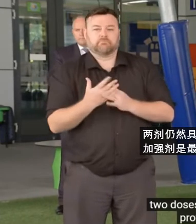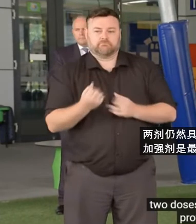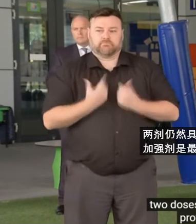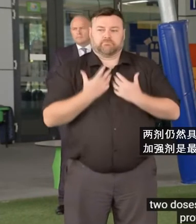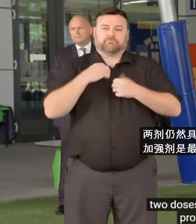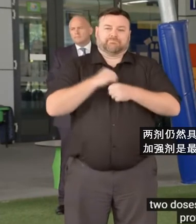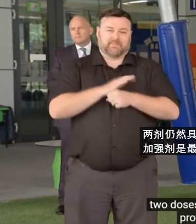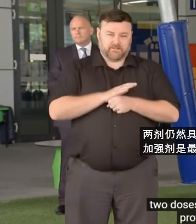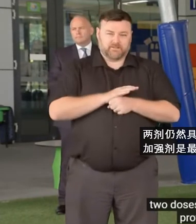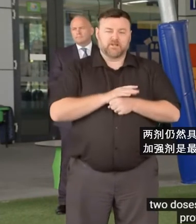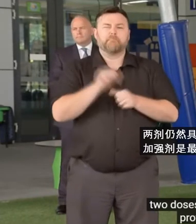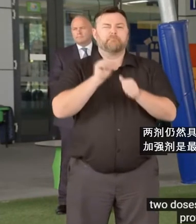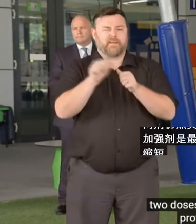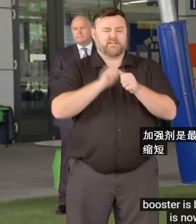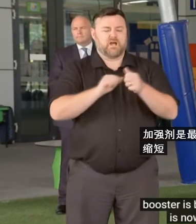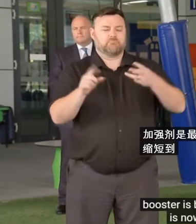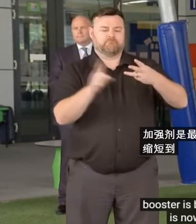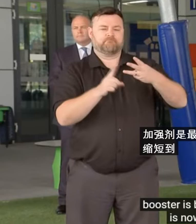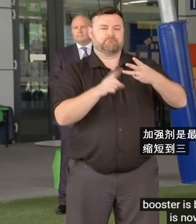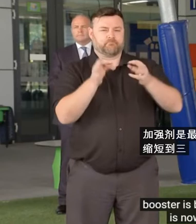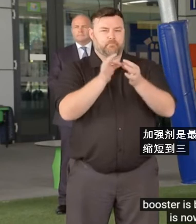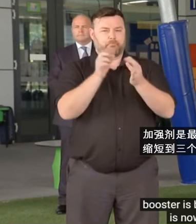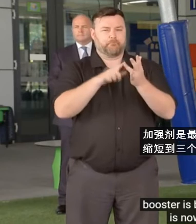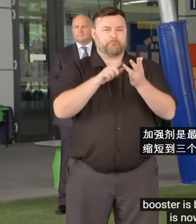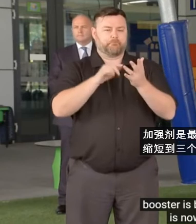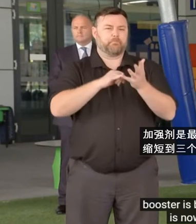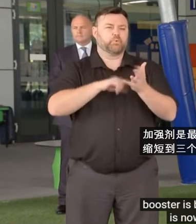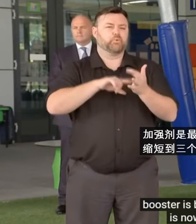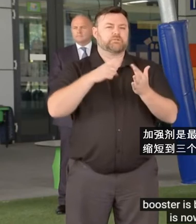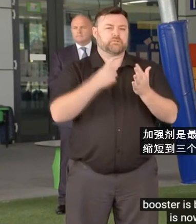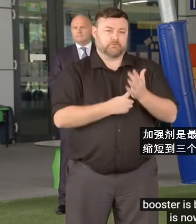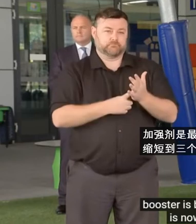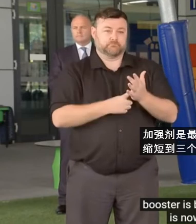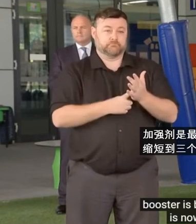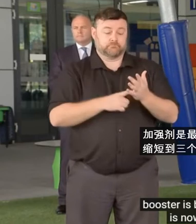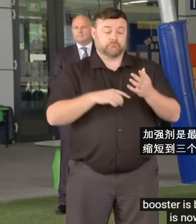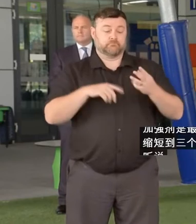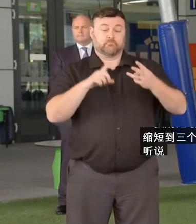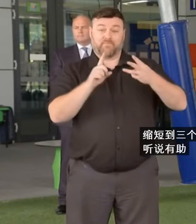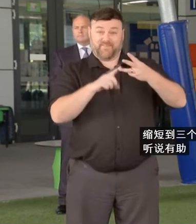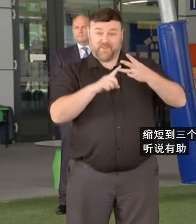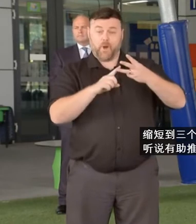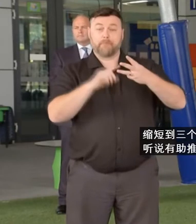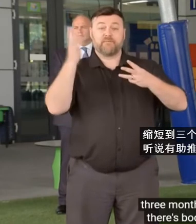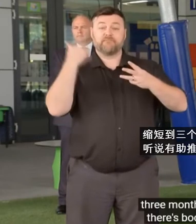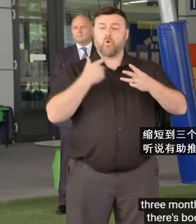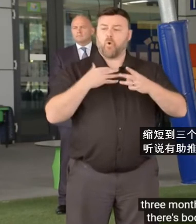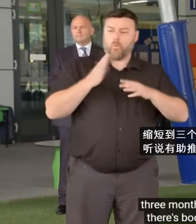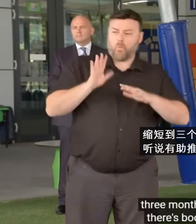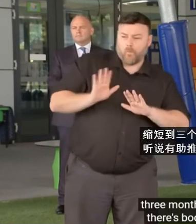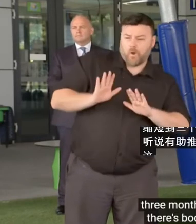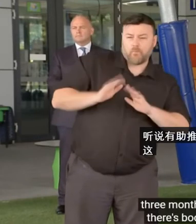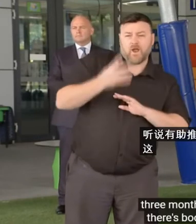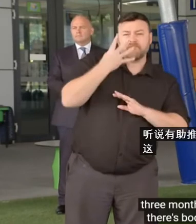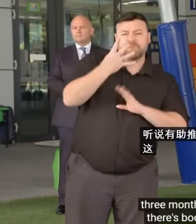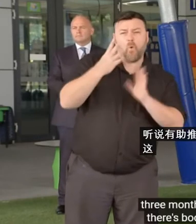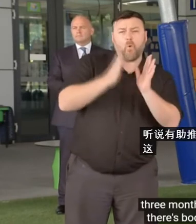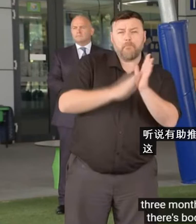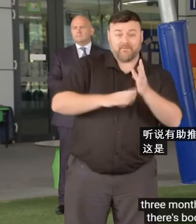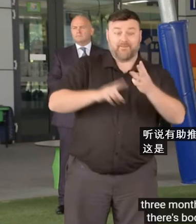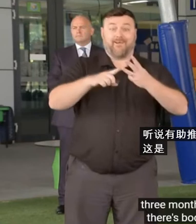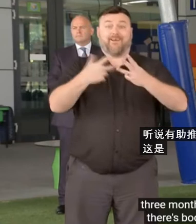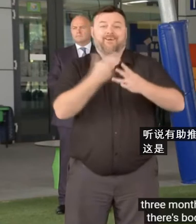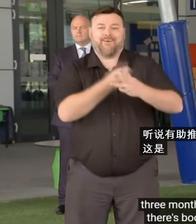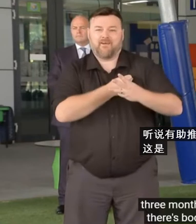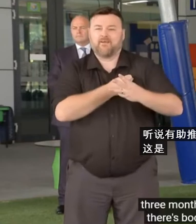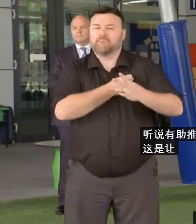is best, and the interval is now shortened to 3 months. So as we've heard, there's bookings available for boosters,